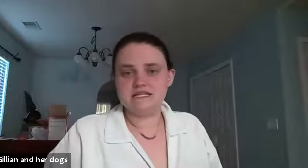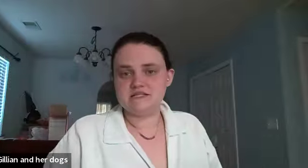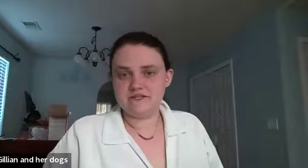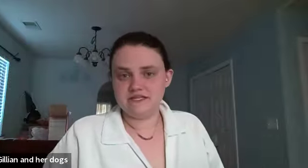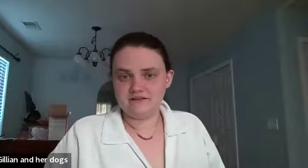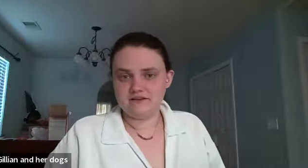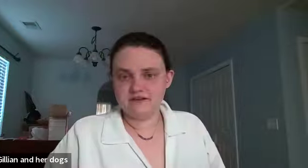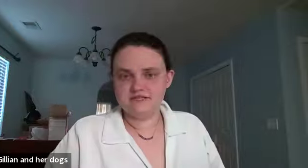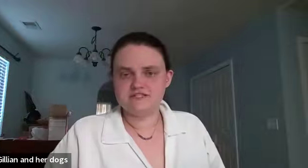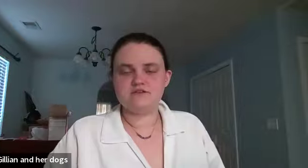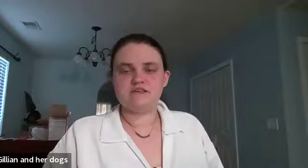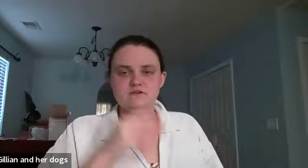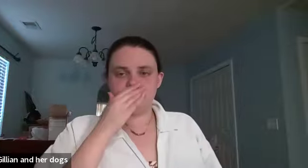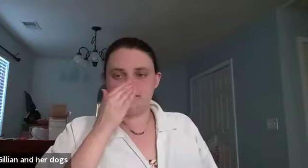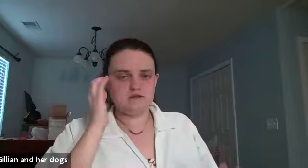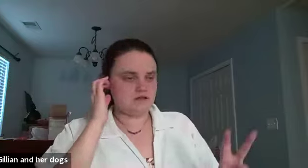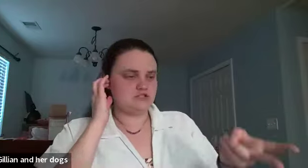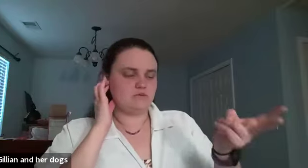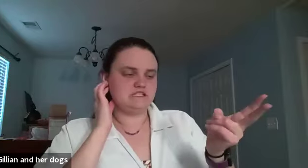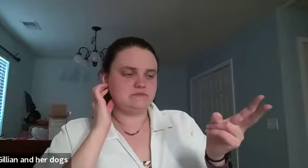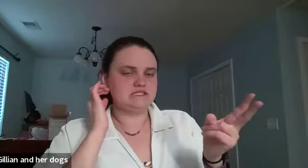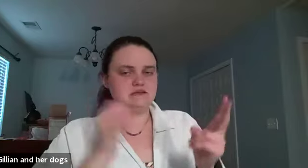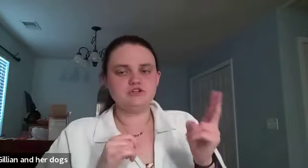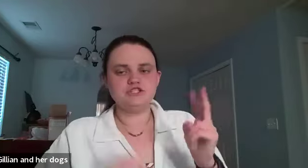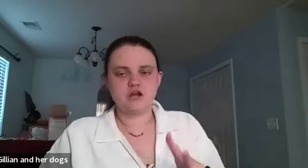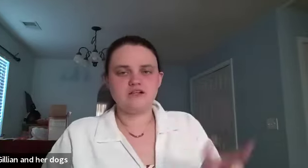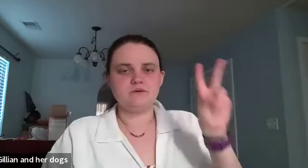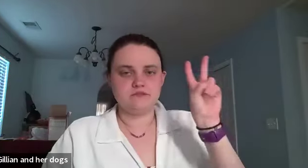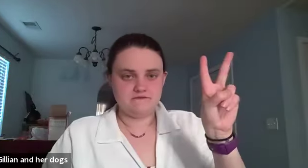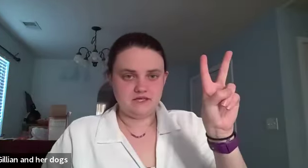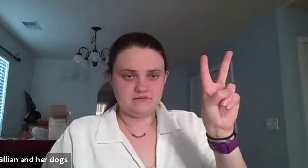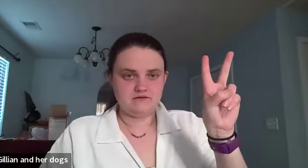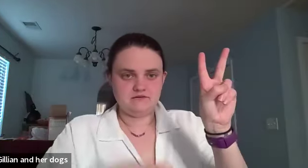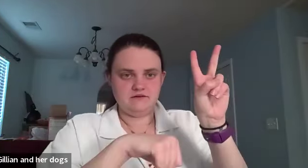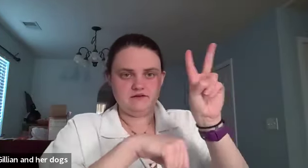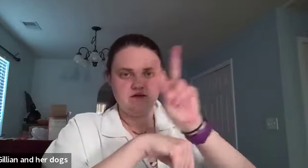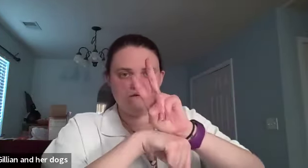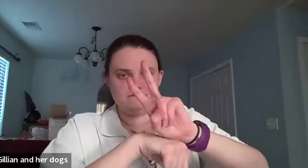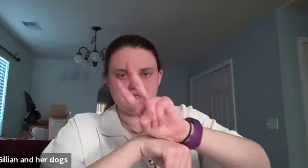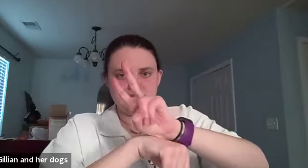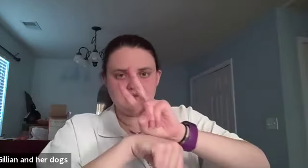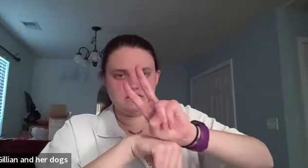is vanilla. And so the sign for vanilla is going to be similar to chocolate, but with a V.